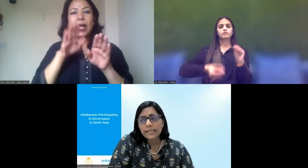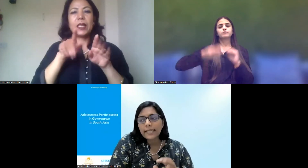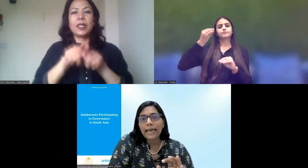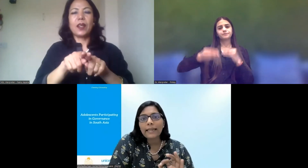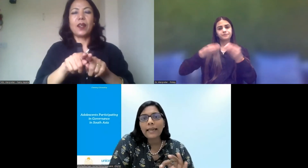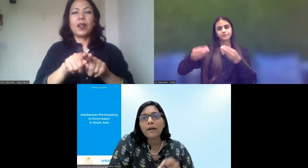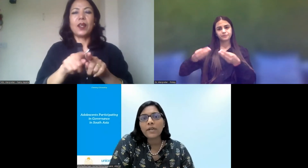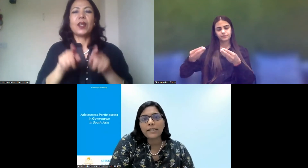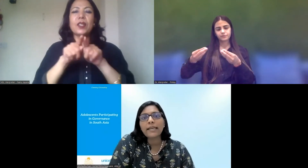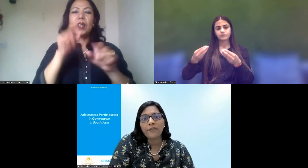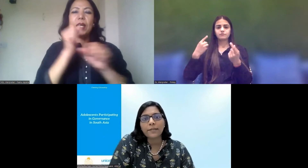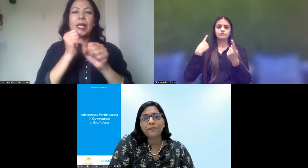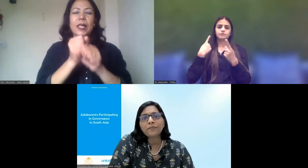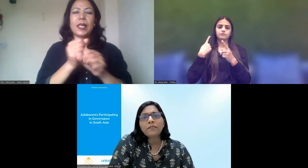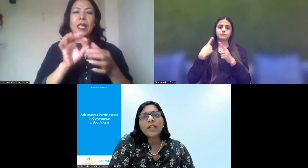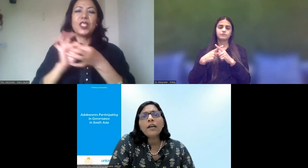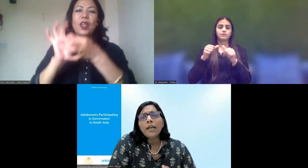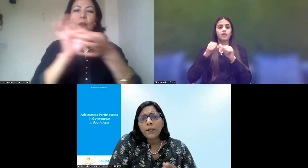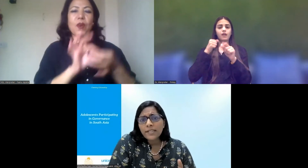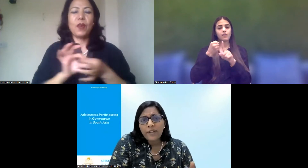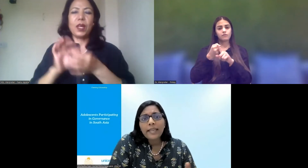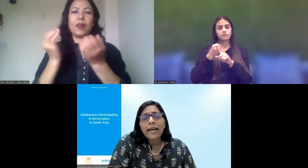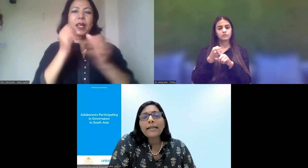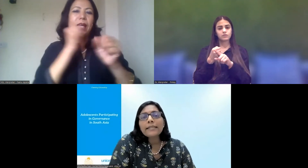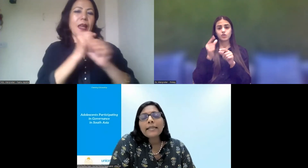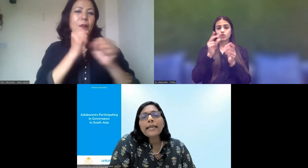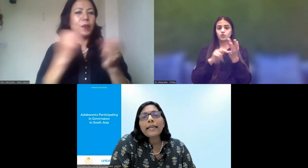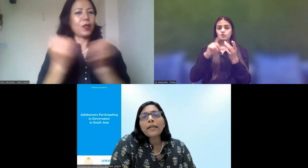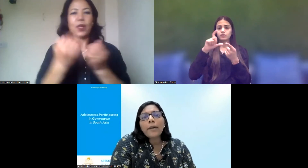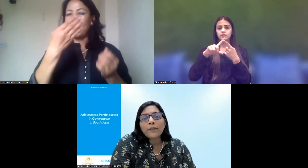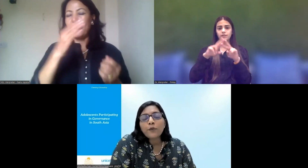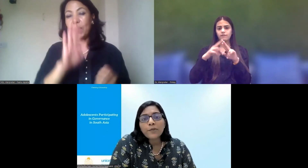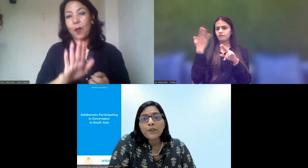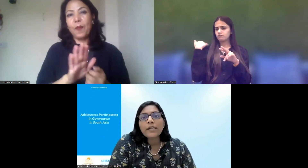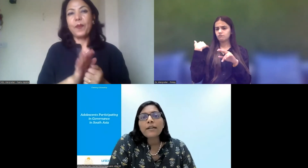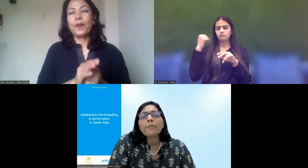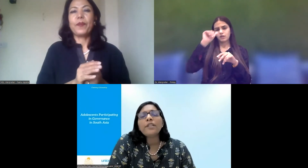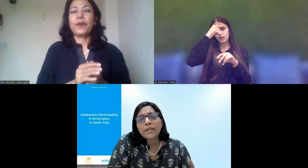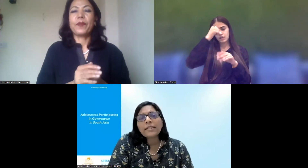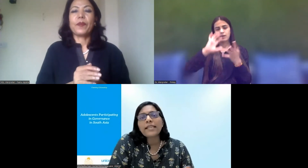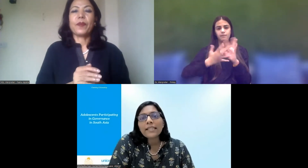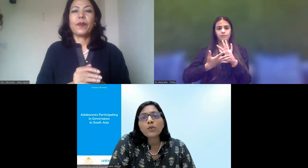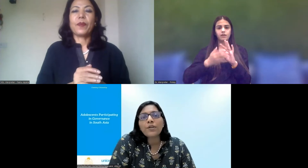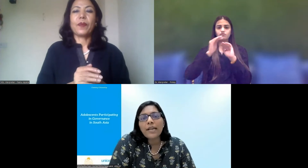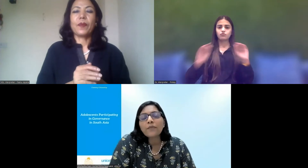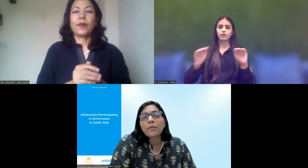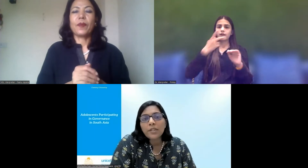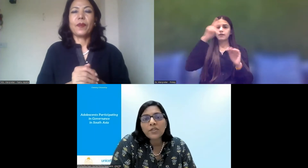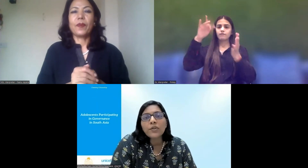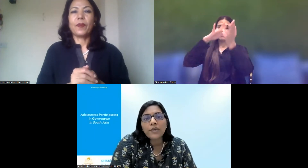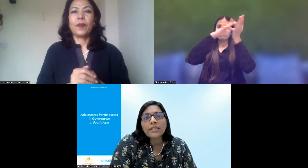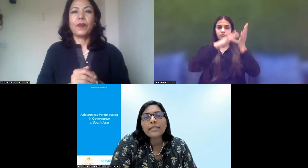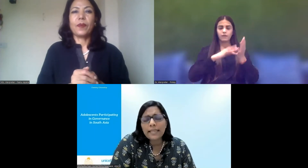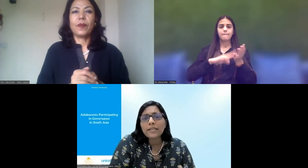policymakers as a catalytic advocacy effect. UNICEF India had recently created platforms for children from different states to interact with the